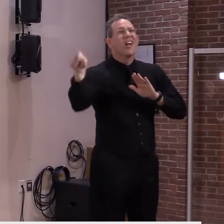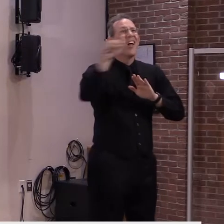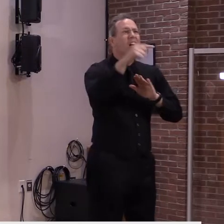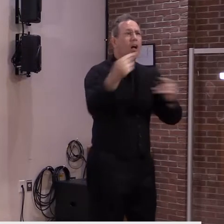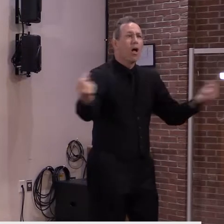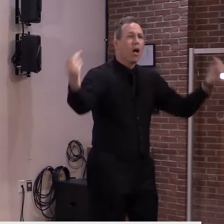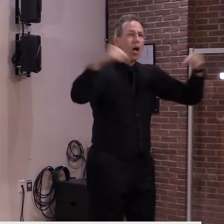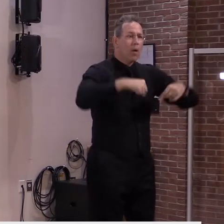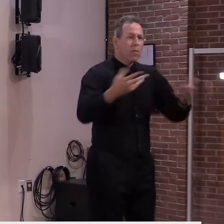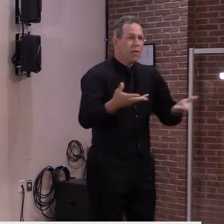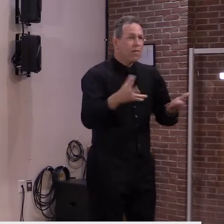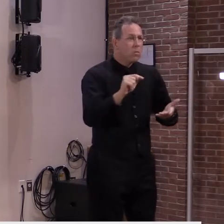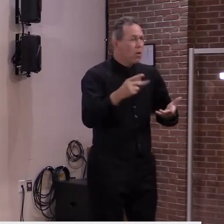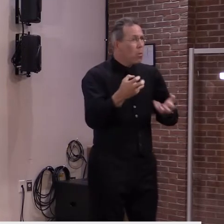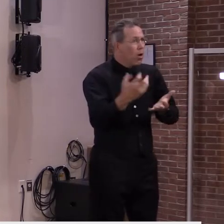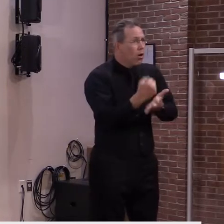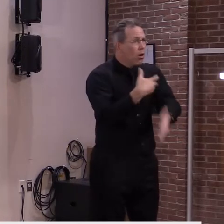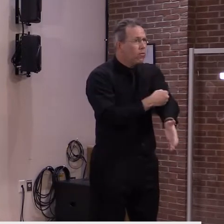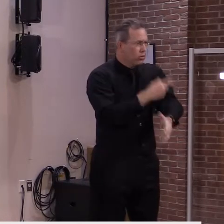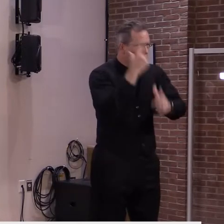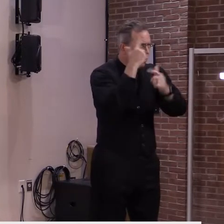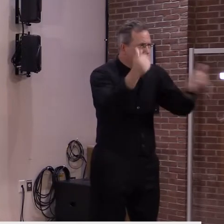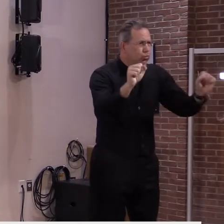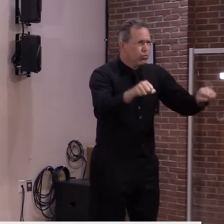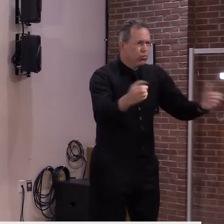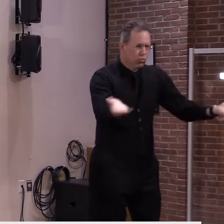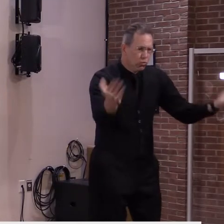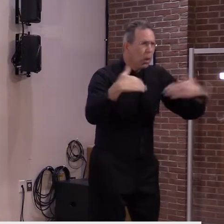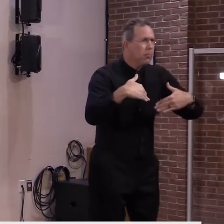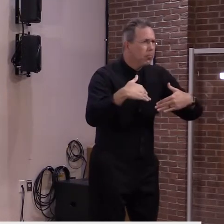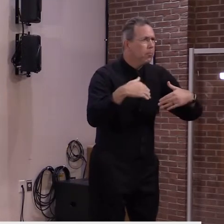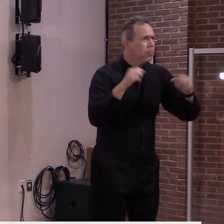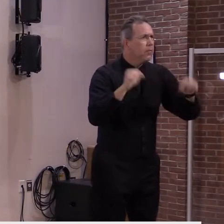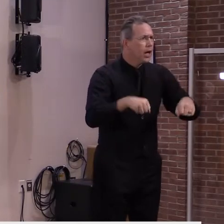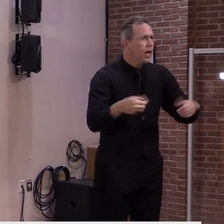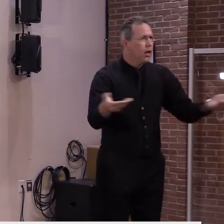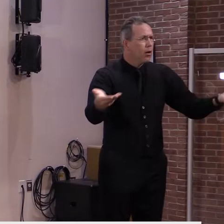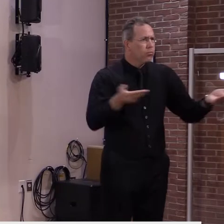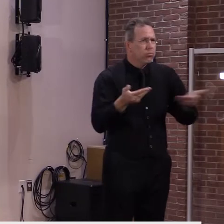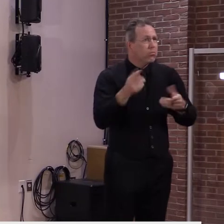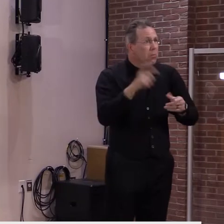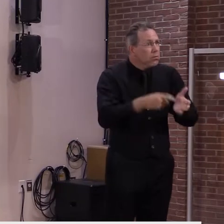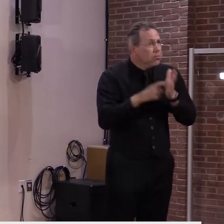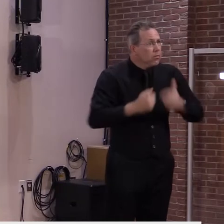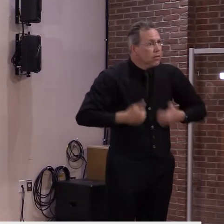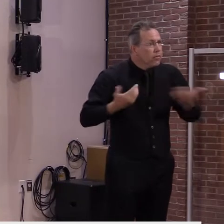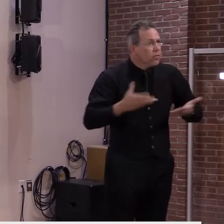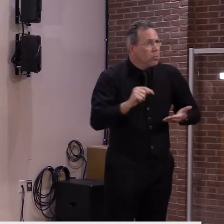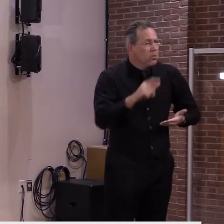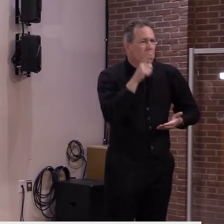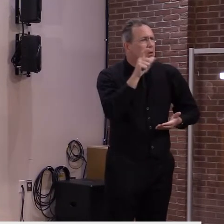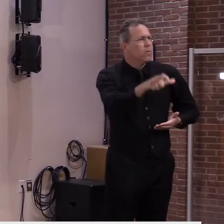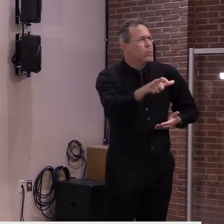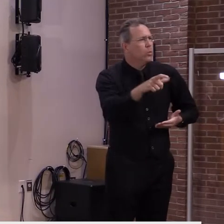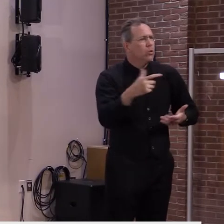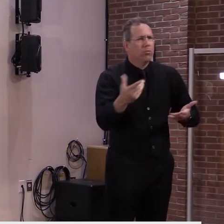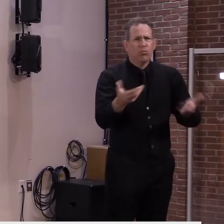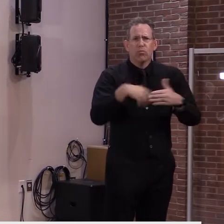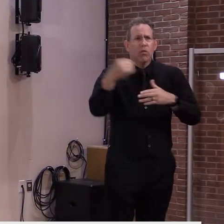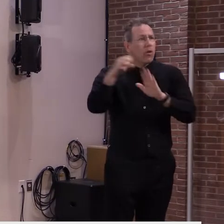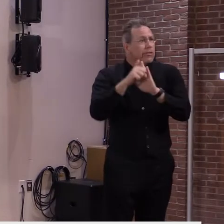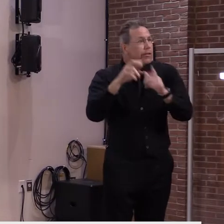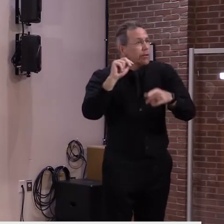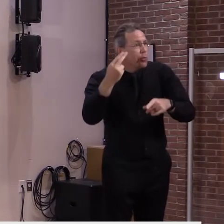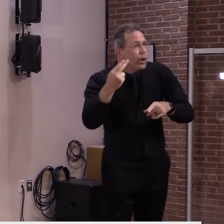who lives in Vermont or is visiting Vermont can get vaccinated in this state. You do not have to be a